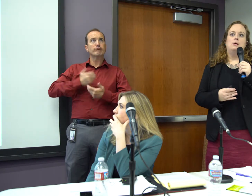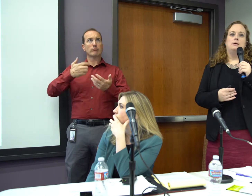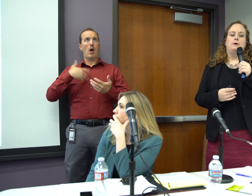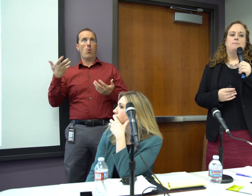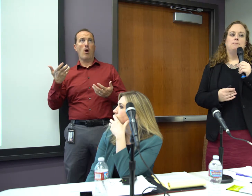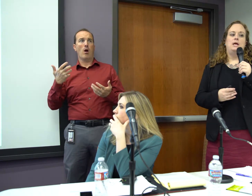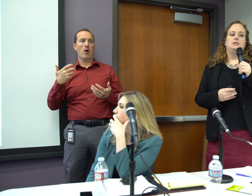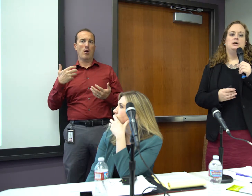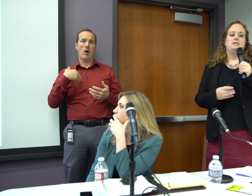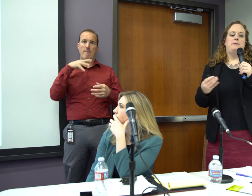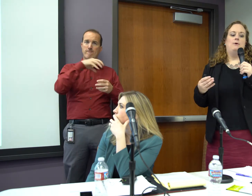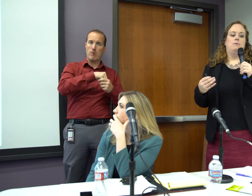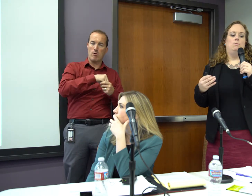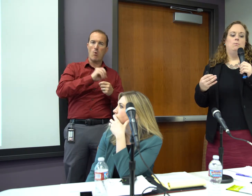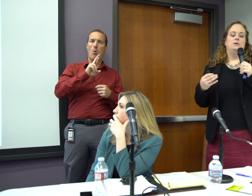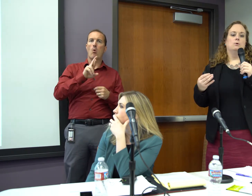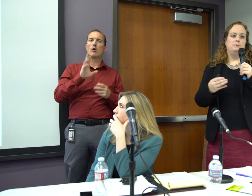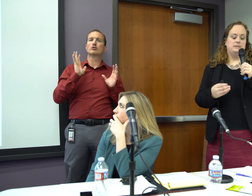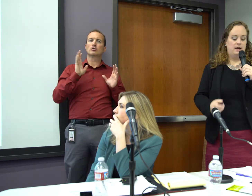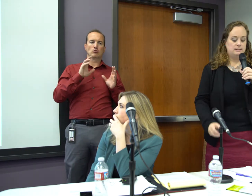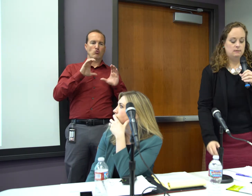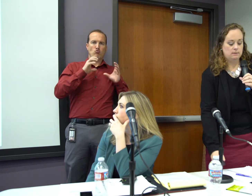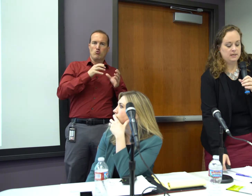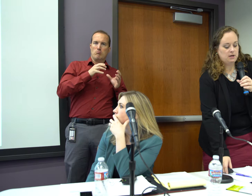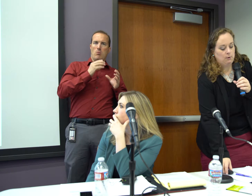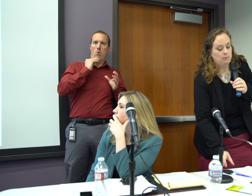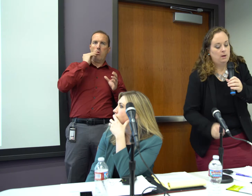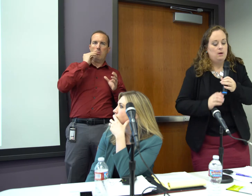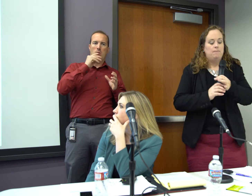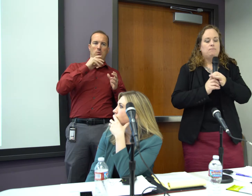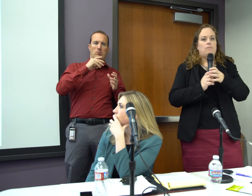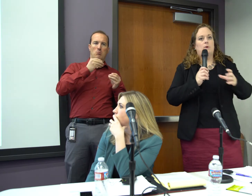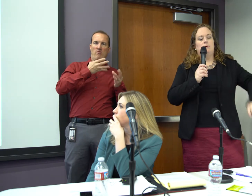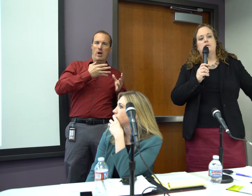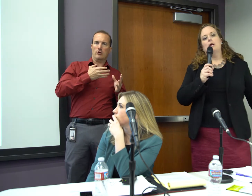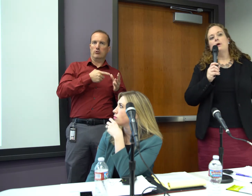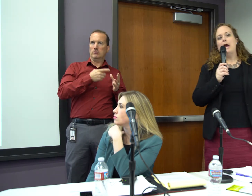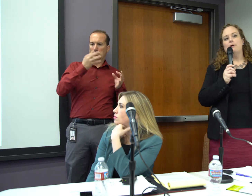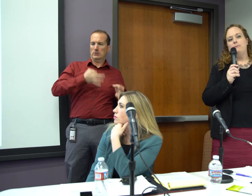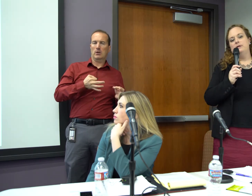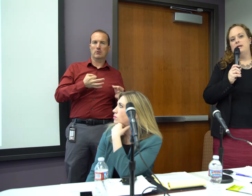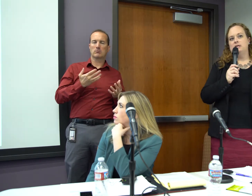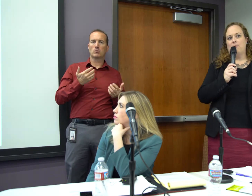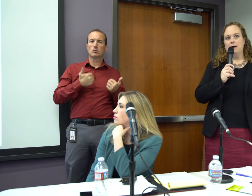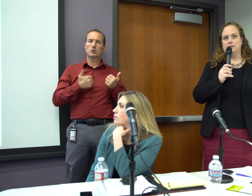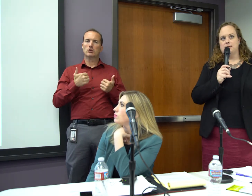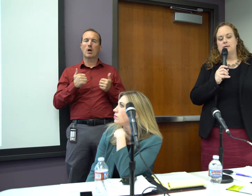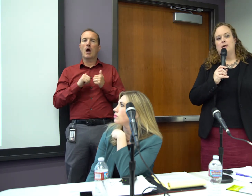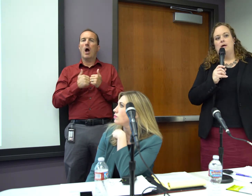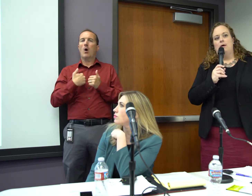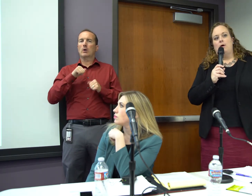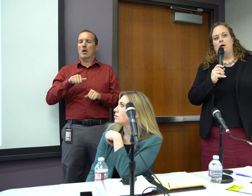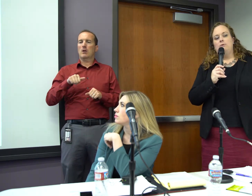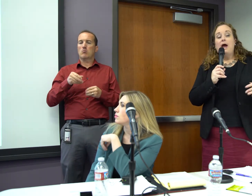whether or not it's just about what the group decides. And so you're saying, like, okay, how do I put that into